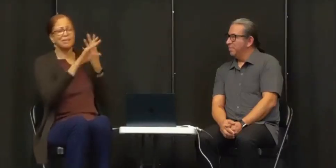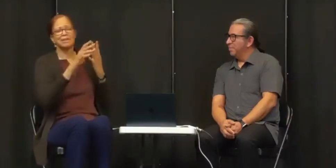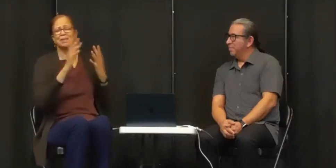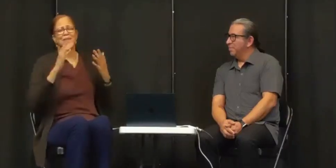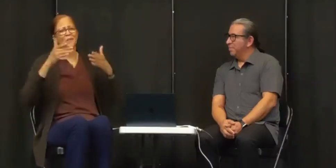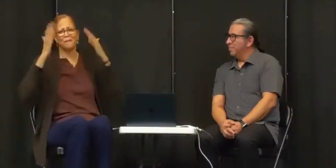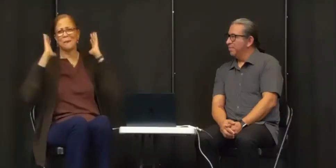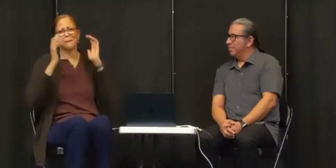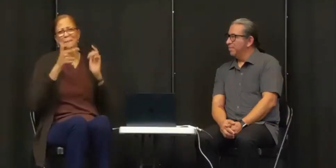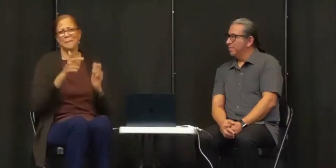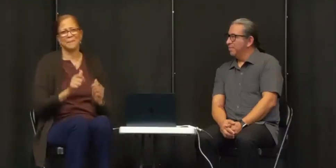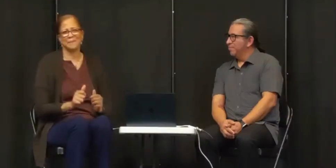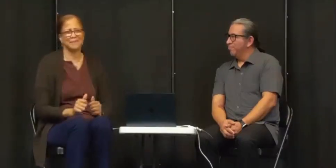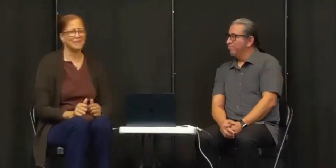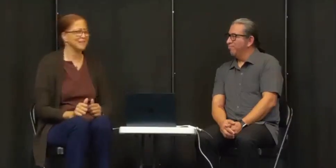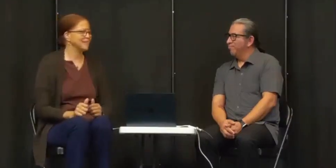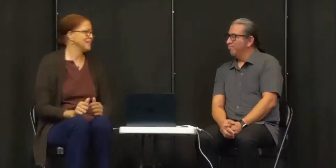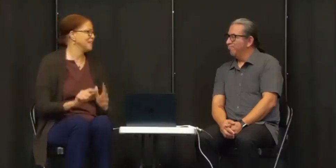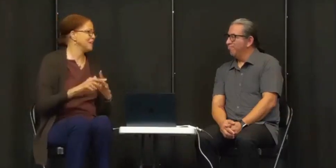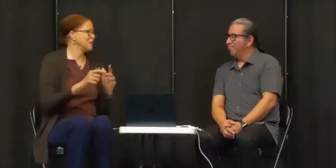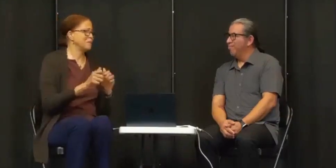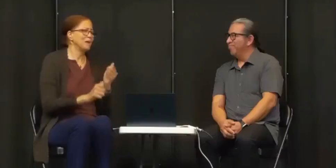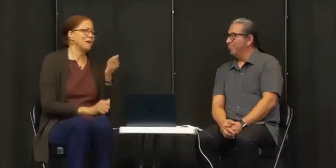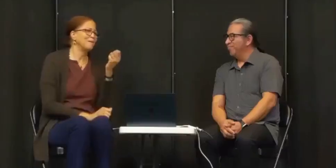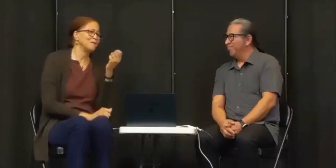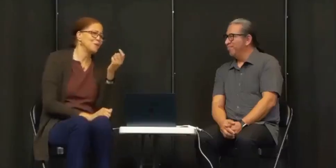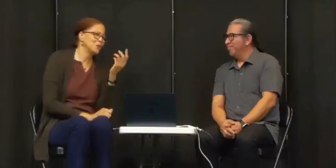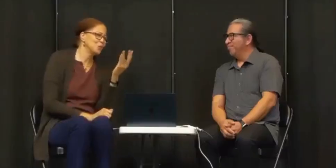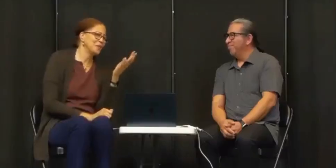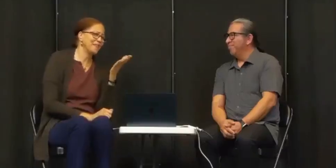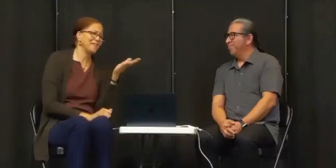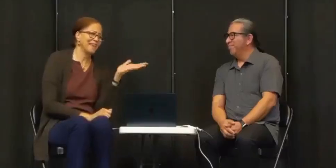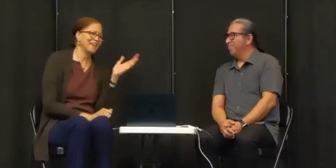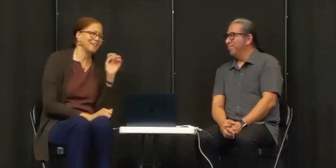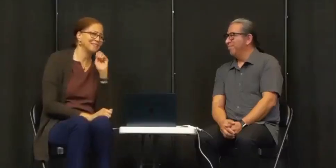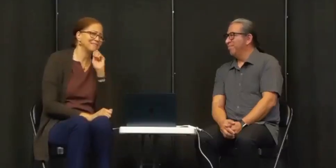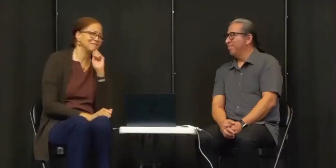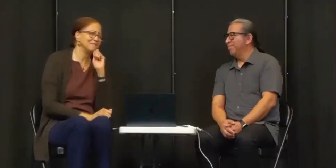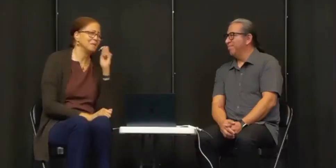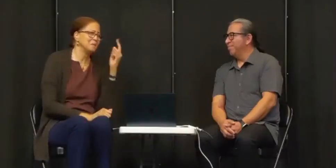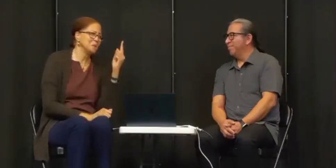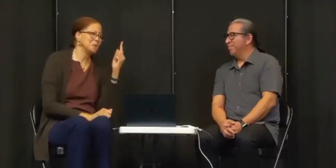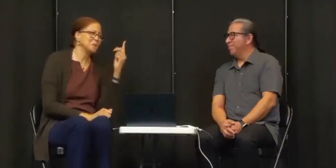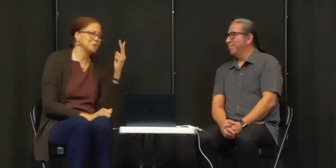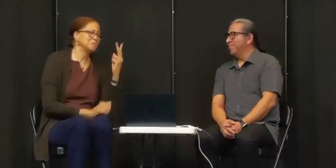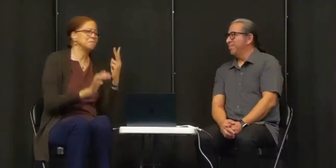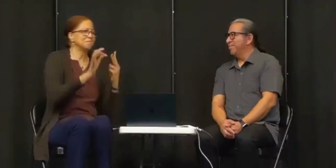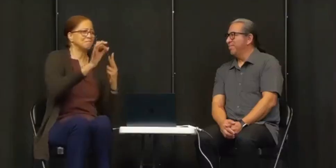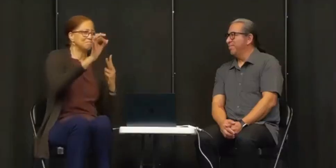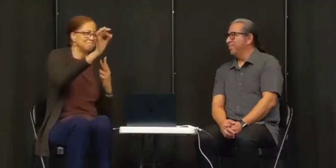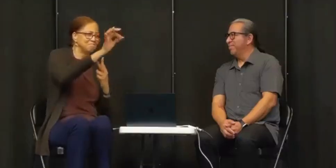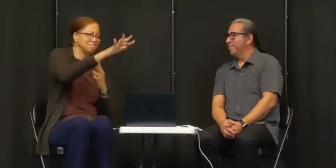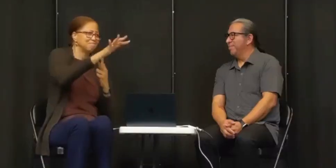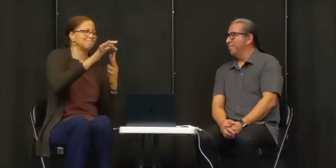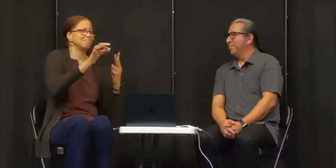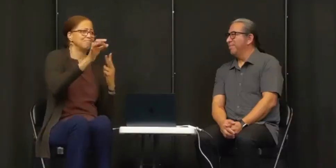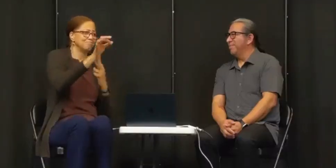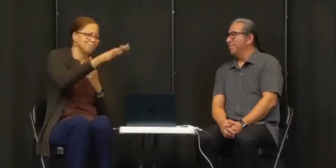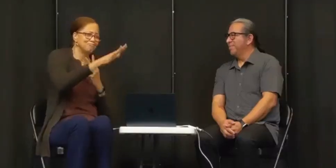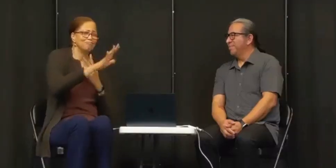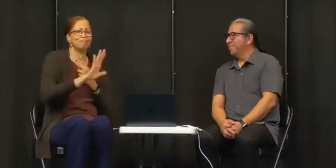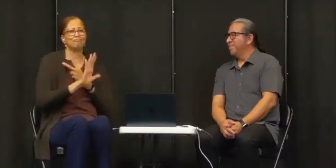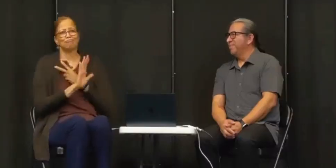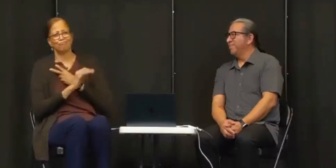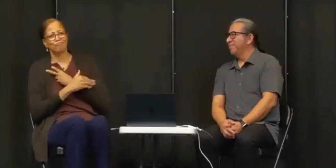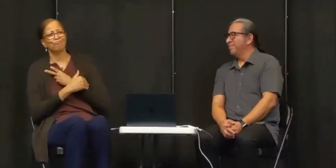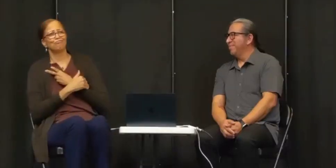this information about all the things they need to do. It's going to be overwhelming, right? Start with a few things. Start slow. One or two things. Let